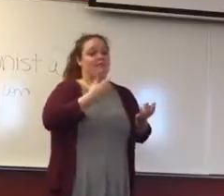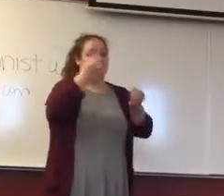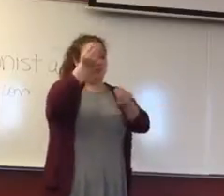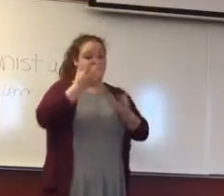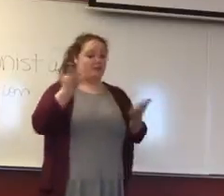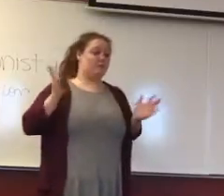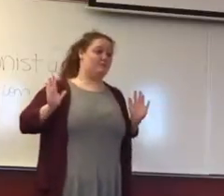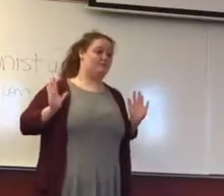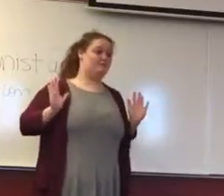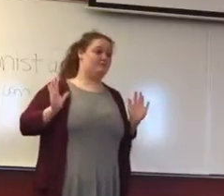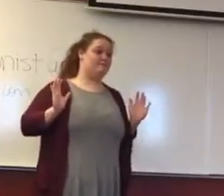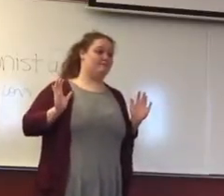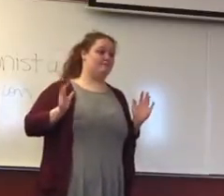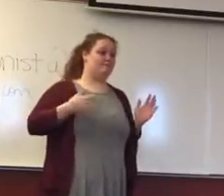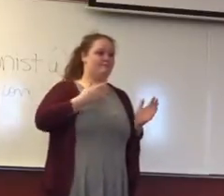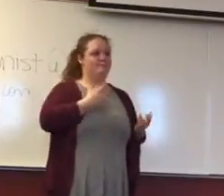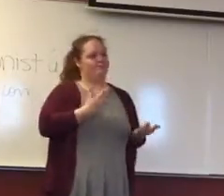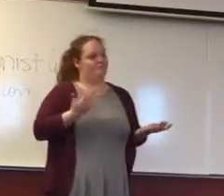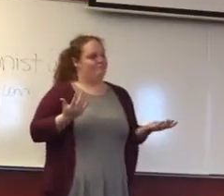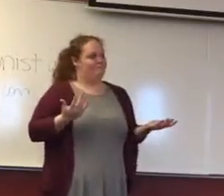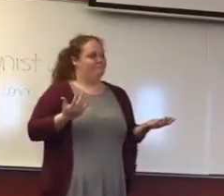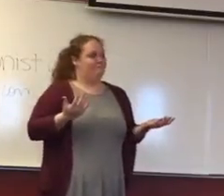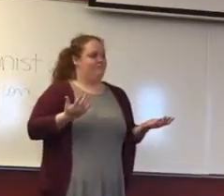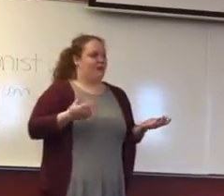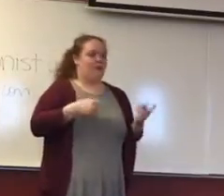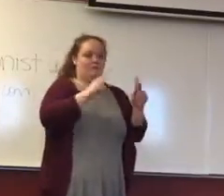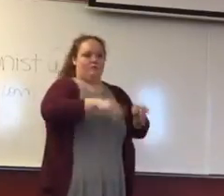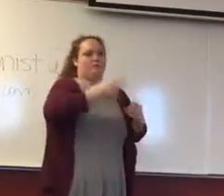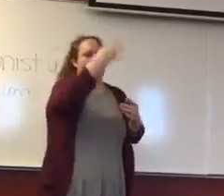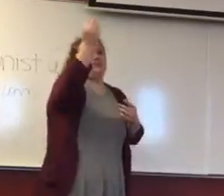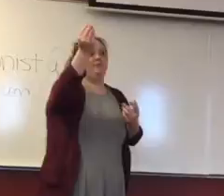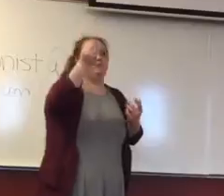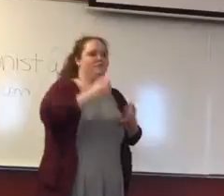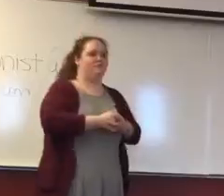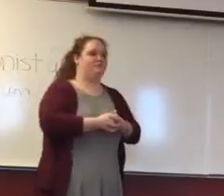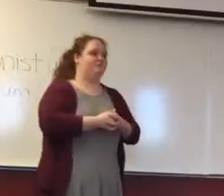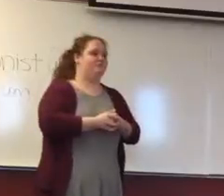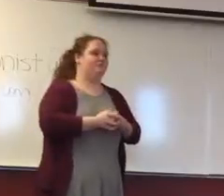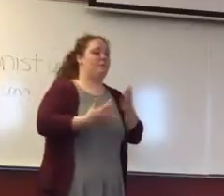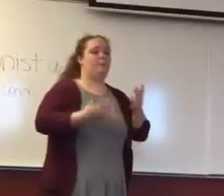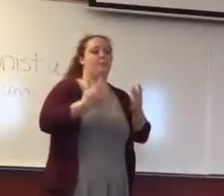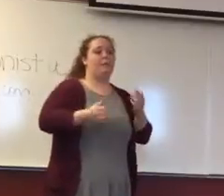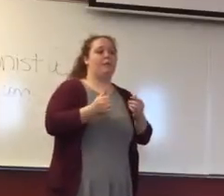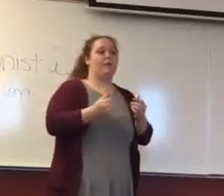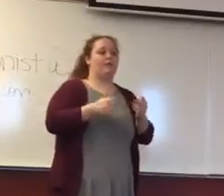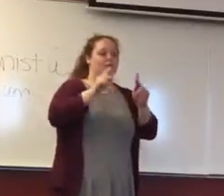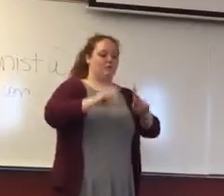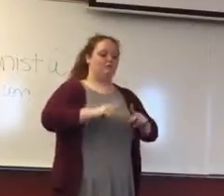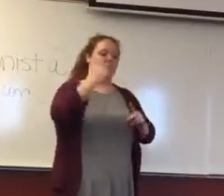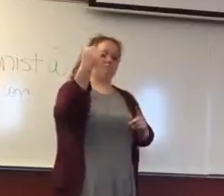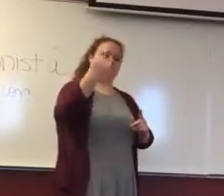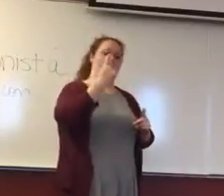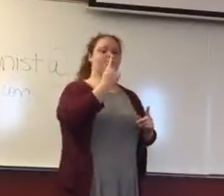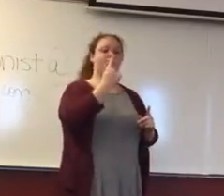letting me know. And he'll go about his business. Mhm. You know, he'll come up and he'll say something again like twice a week, and it's like, thank you for letting me